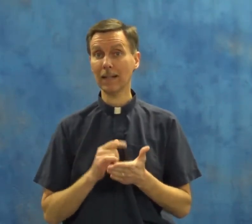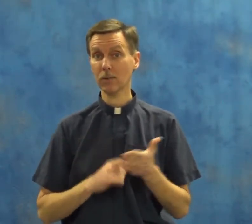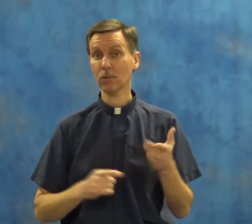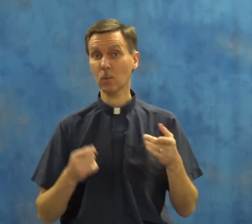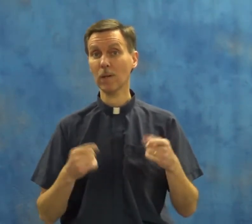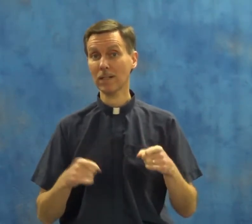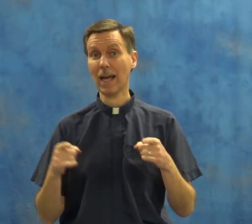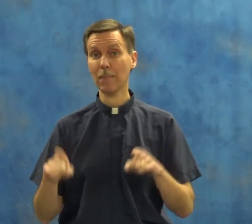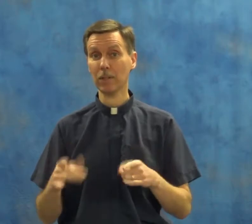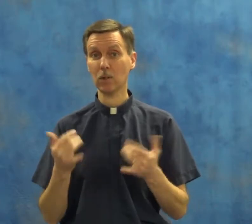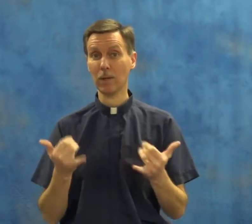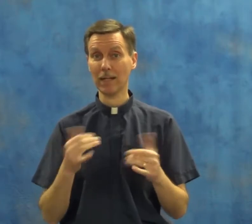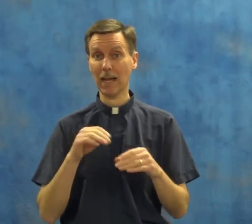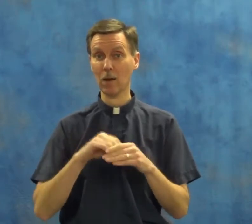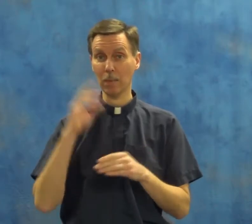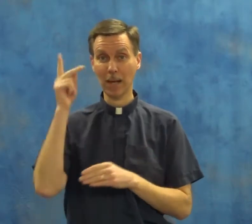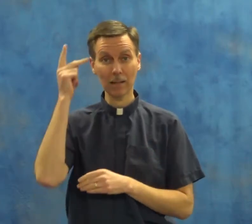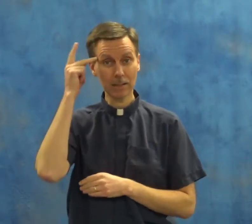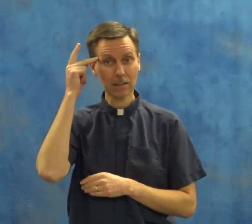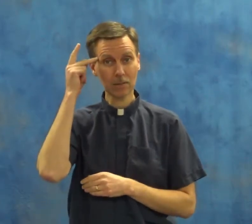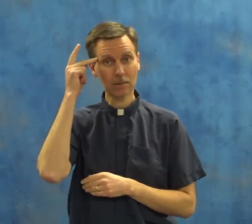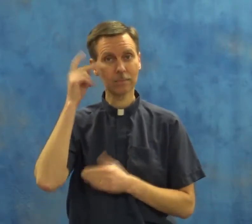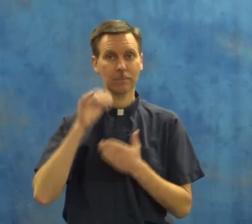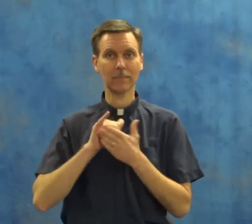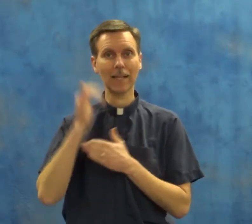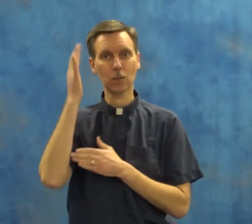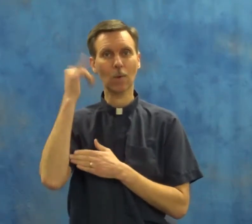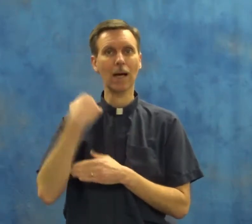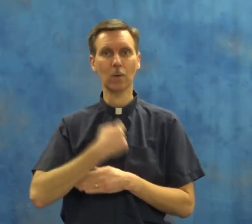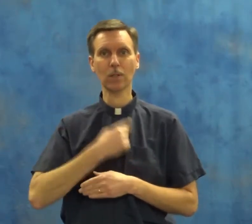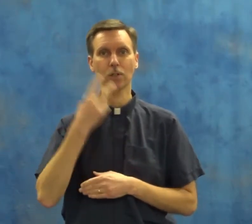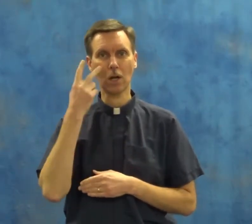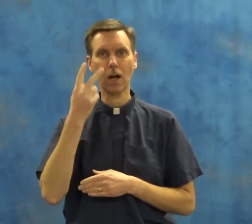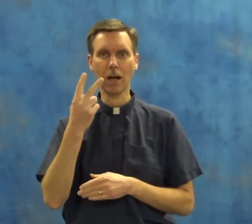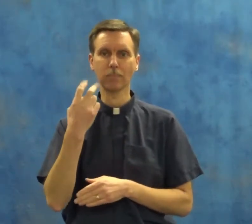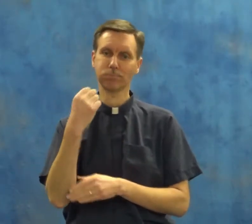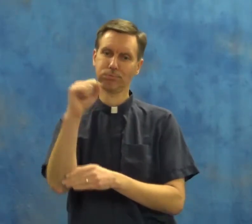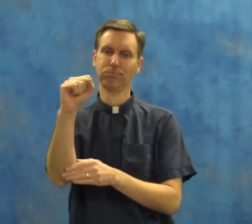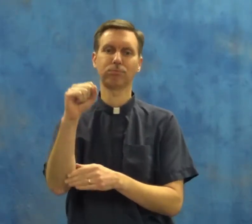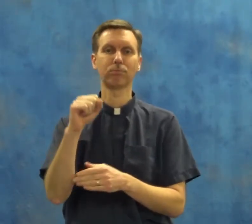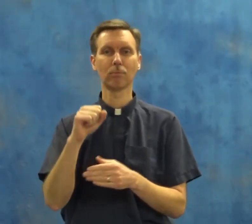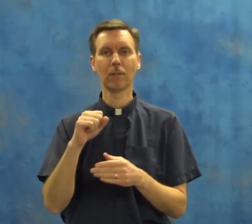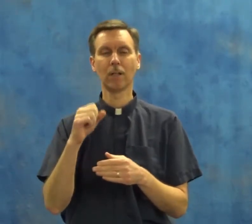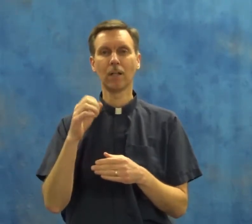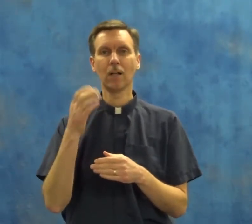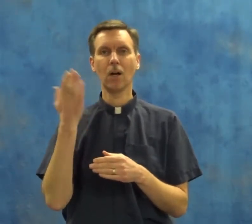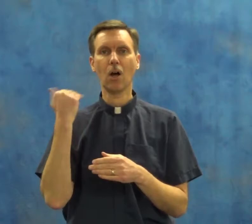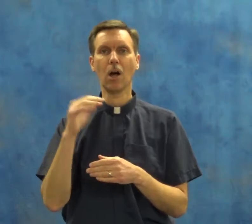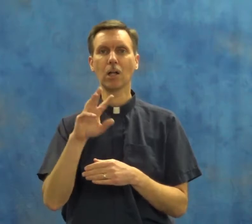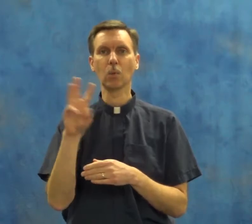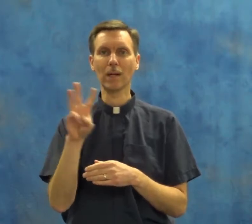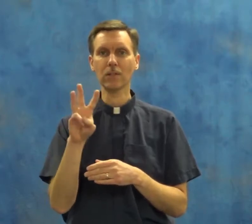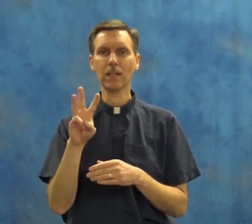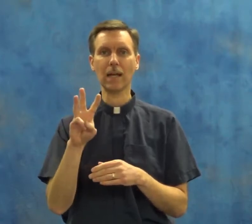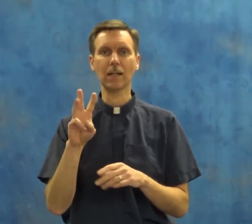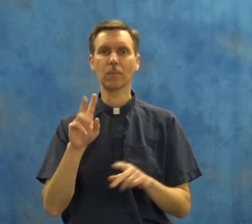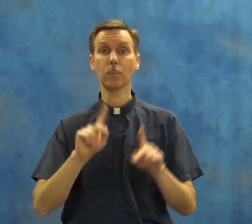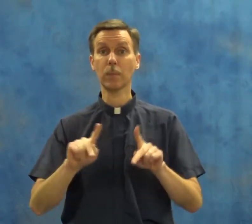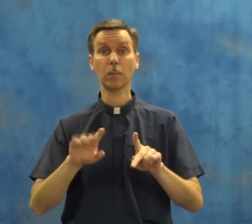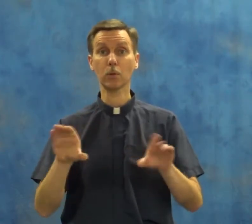That's what's happening right now in politics. That's why we saw on Wednesday people